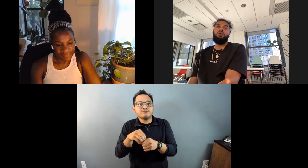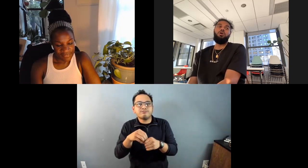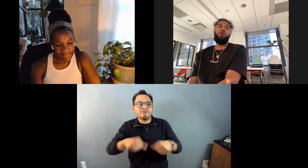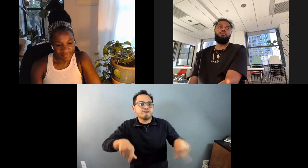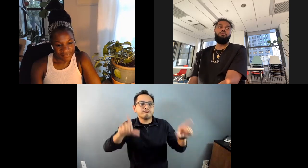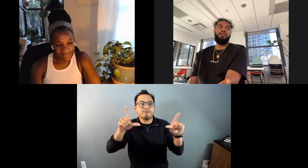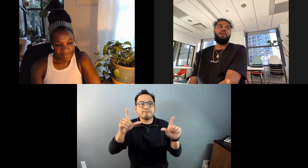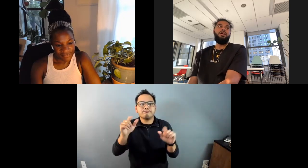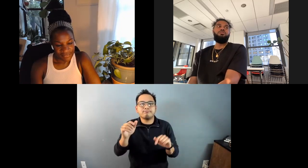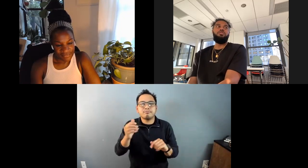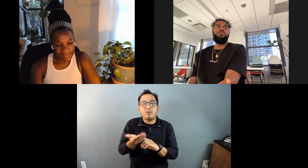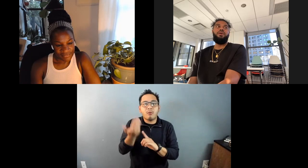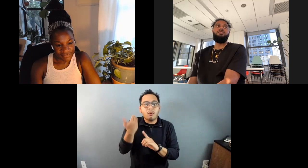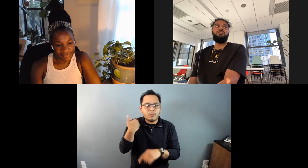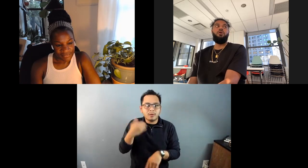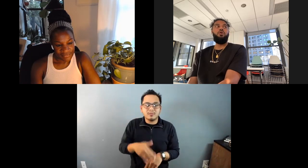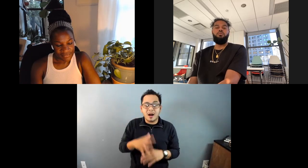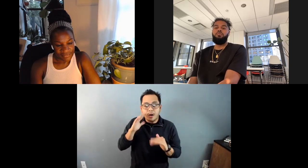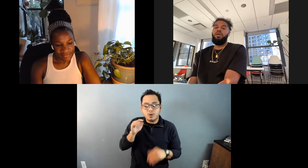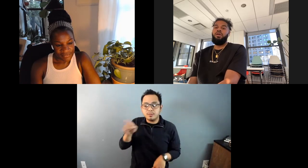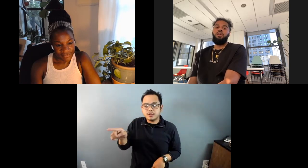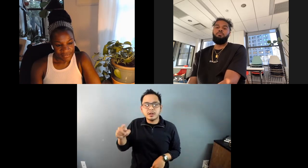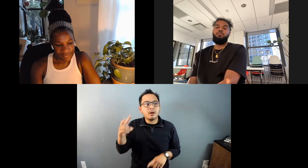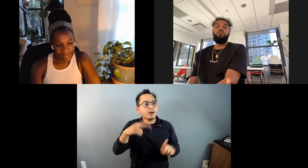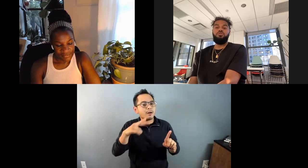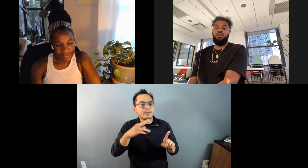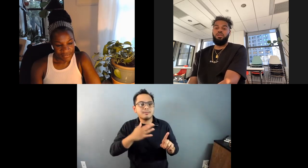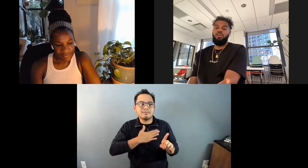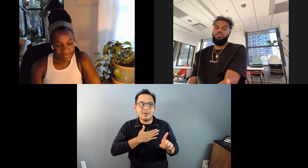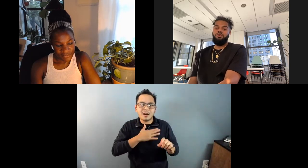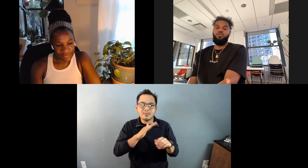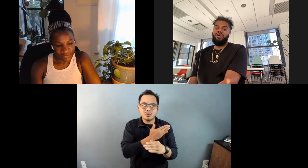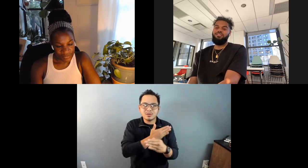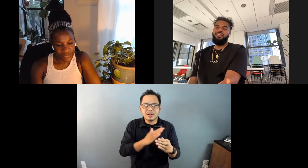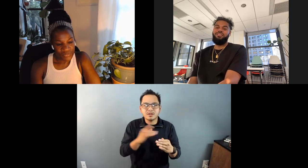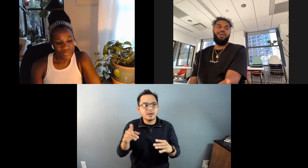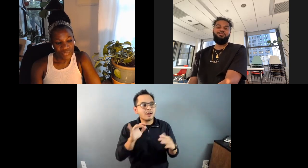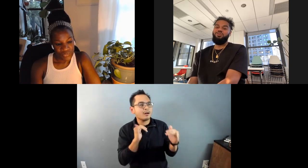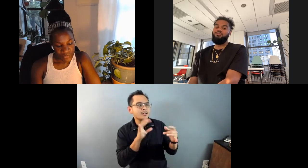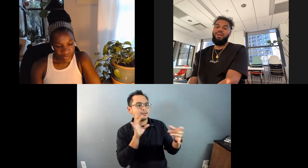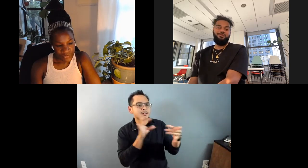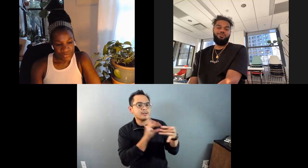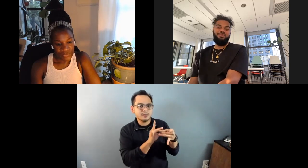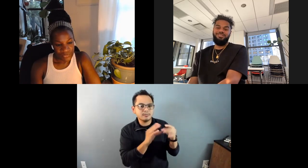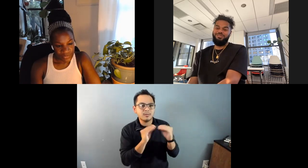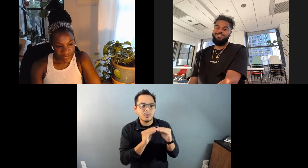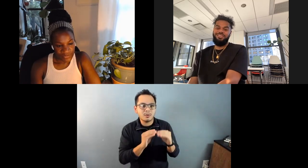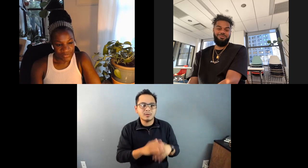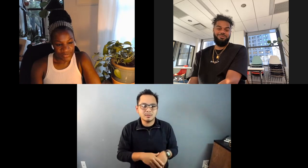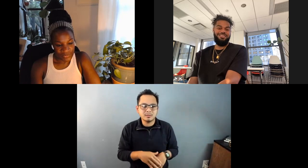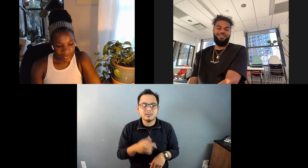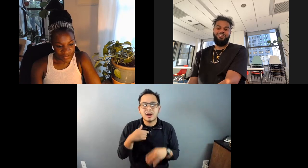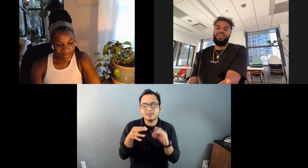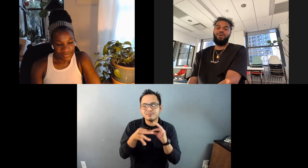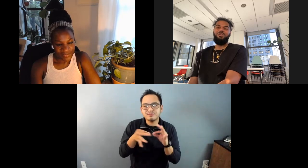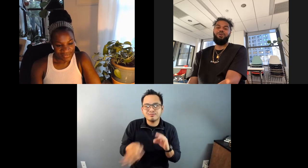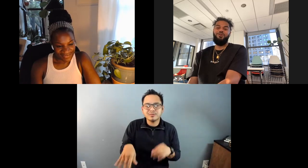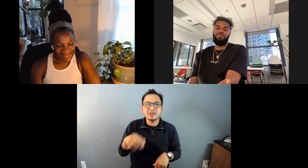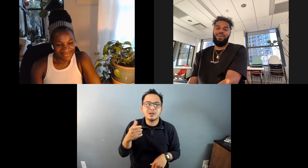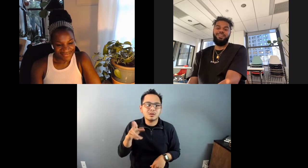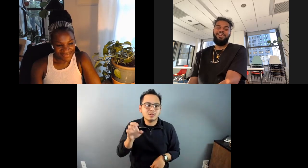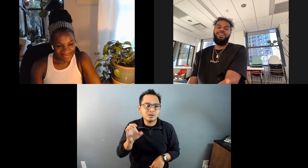somebody from Brazil can talk to me, and then I'll instantly be like, okay, so boom, Iraqaju has some of the best fish, and they're like, what? Why do you know about